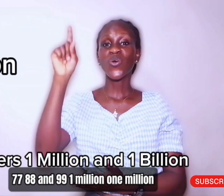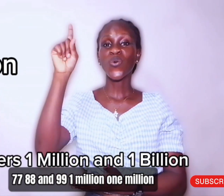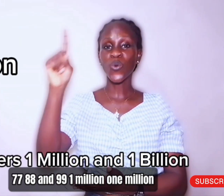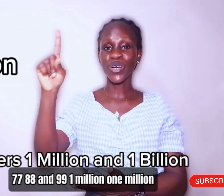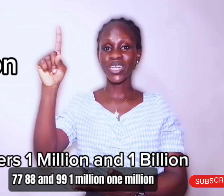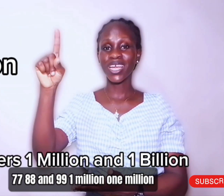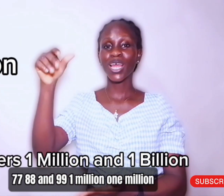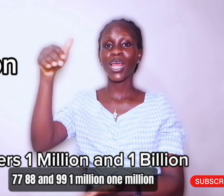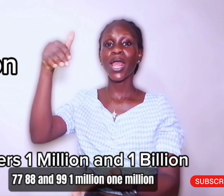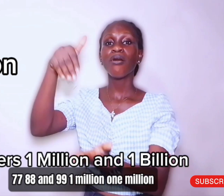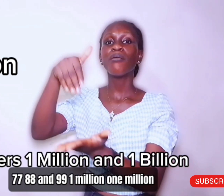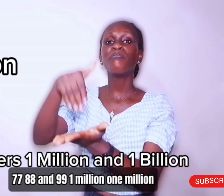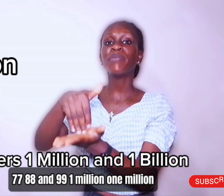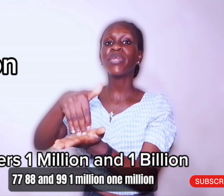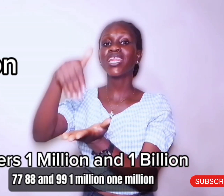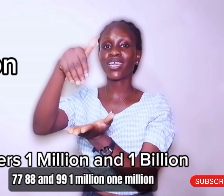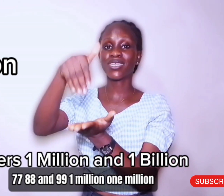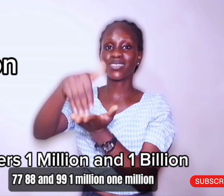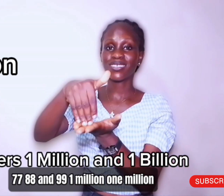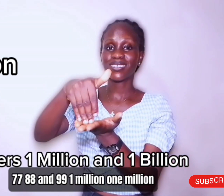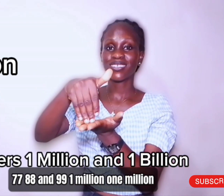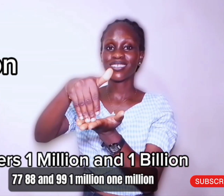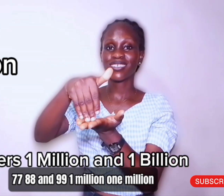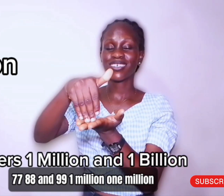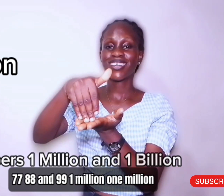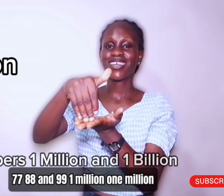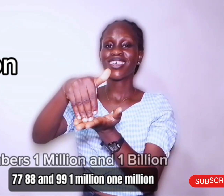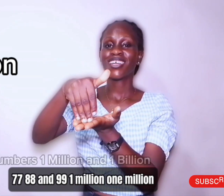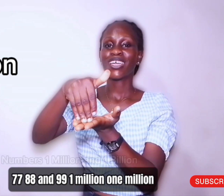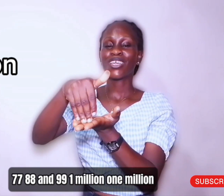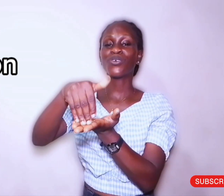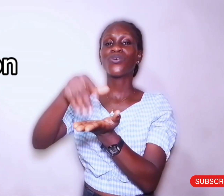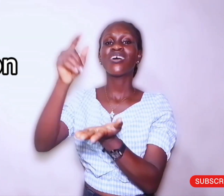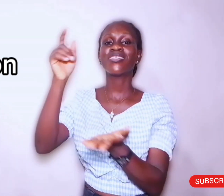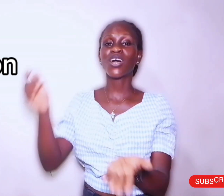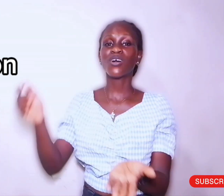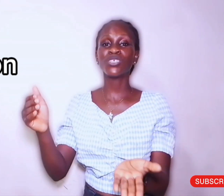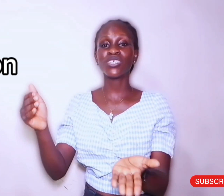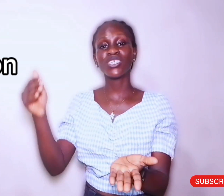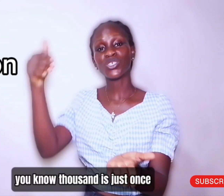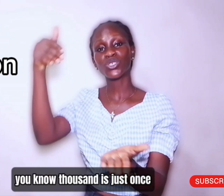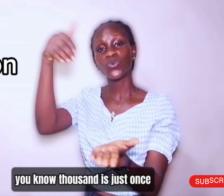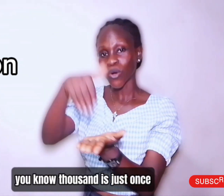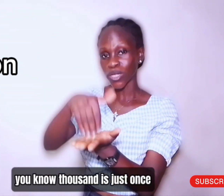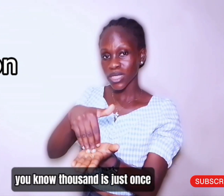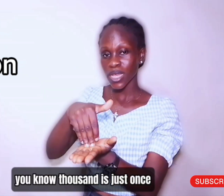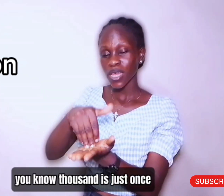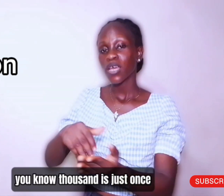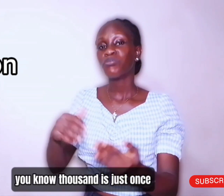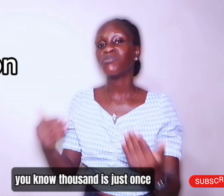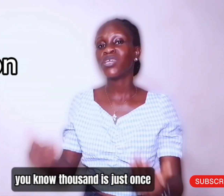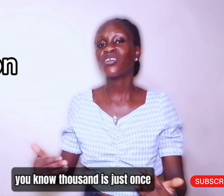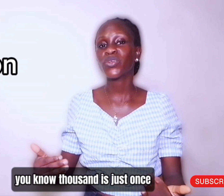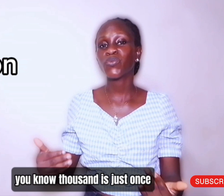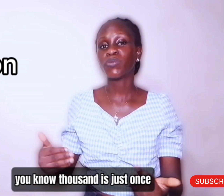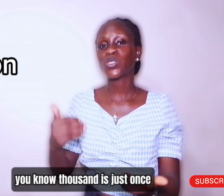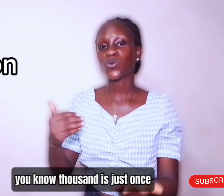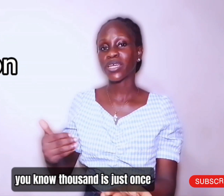million, 1 million. You know, 1,000 is just once, but million